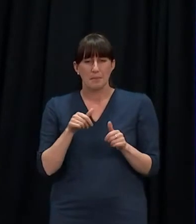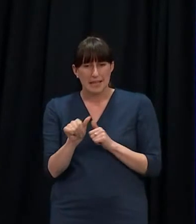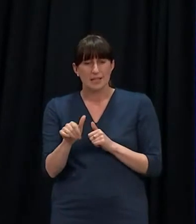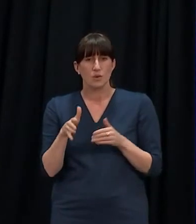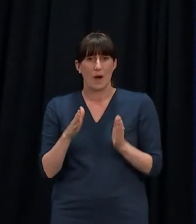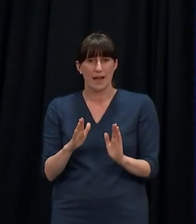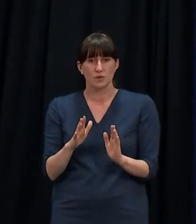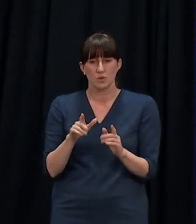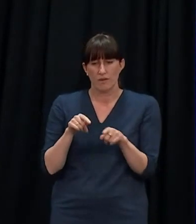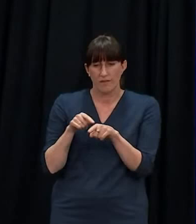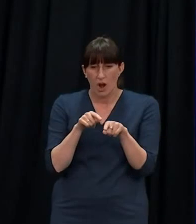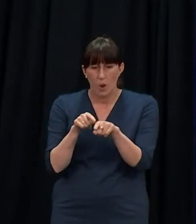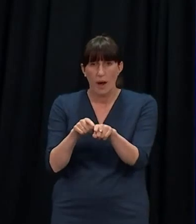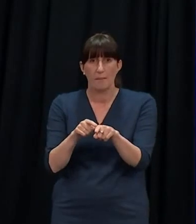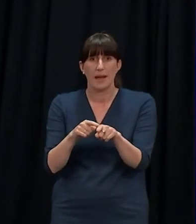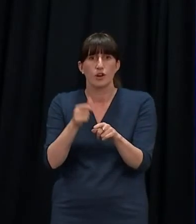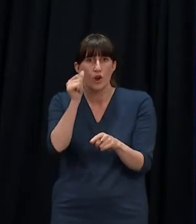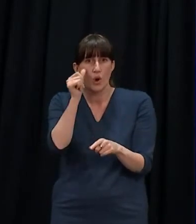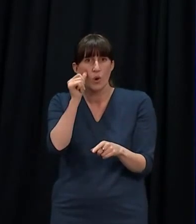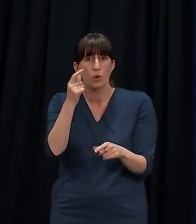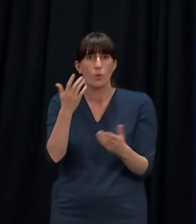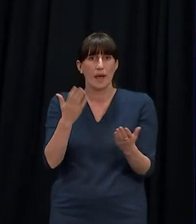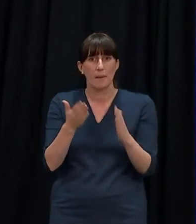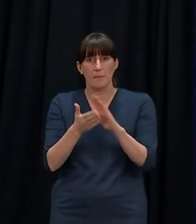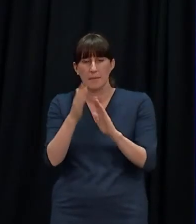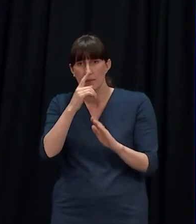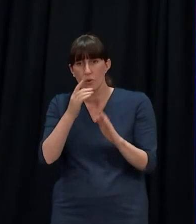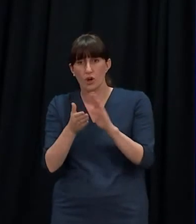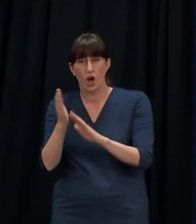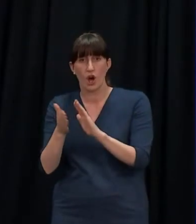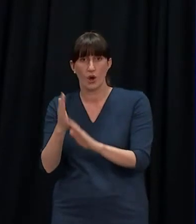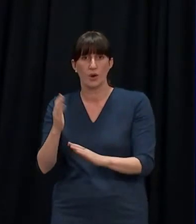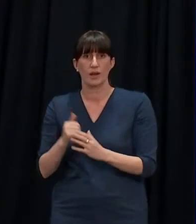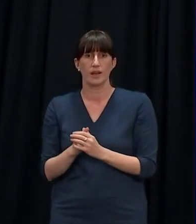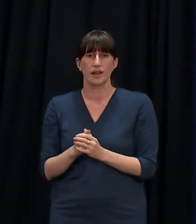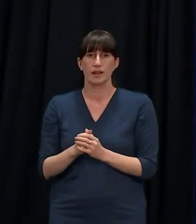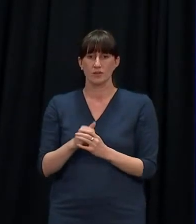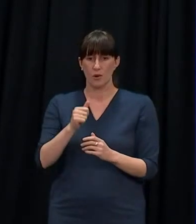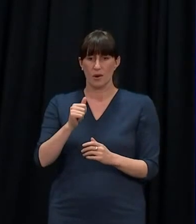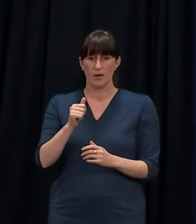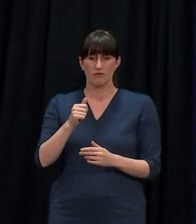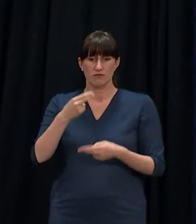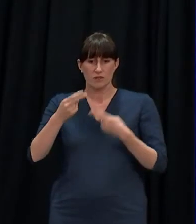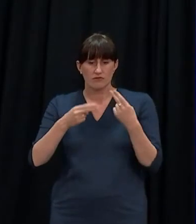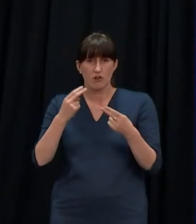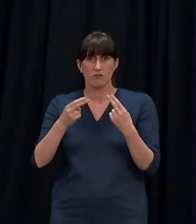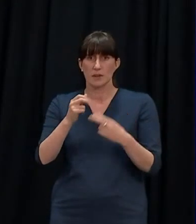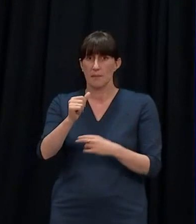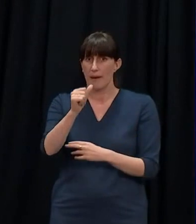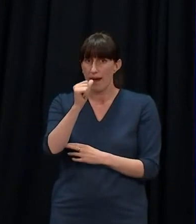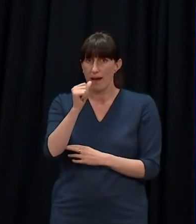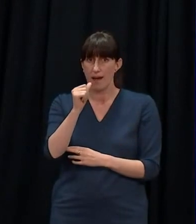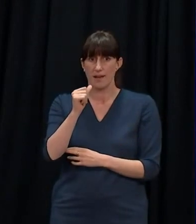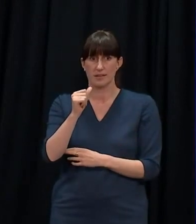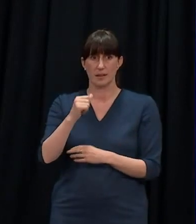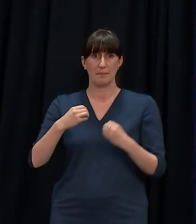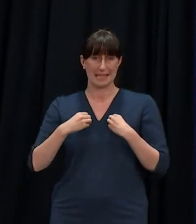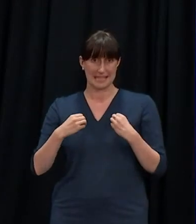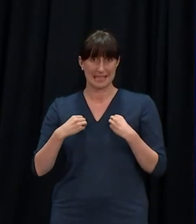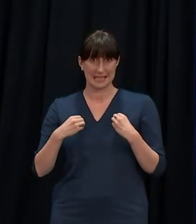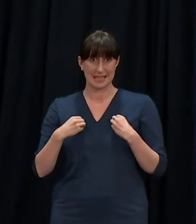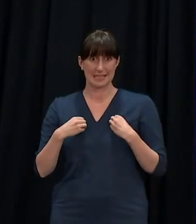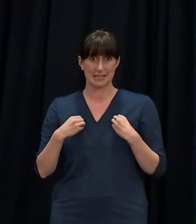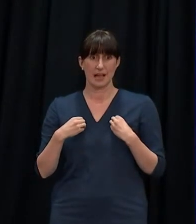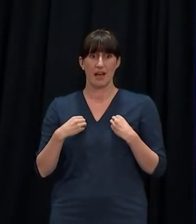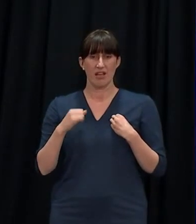business's responsibility to keep and maintain records of visitors, similar to how bars have always asked for an ID if you're drinking